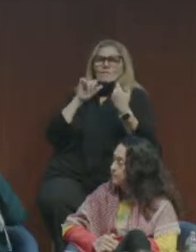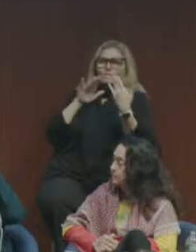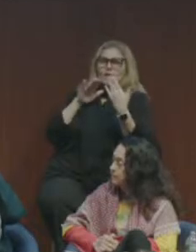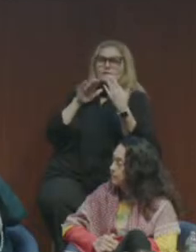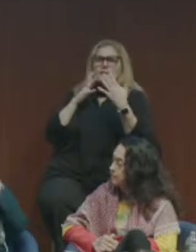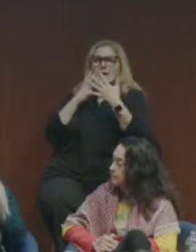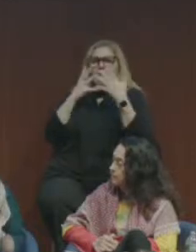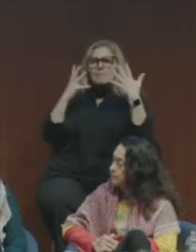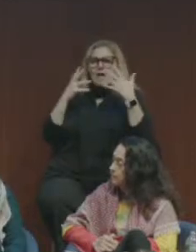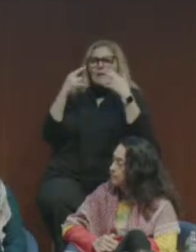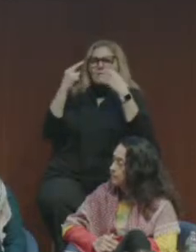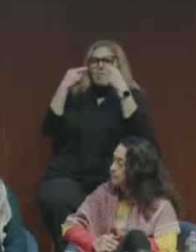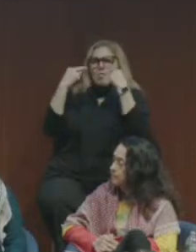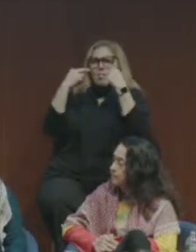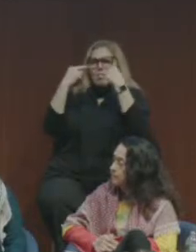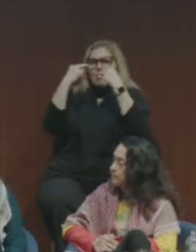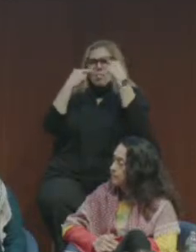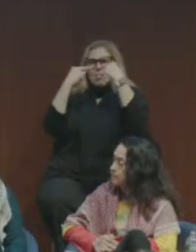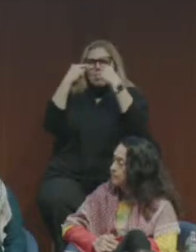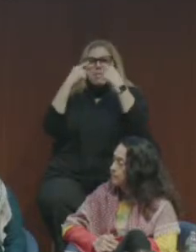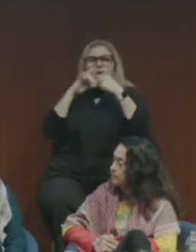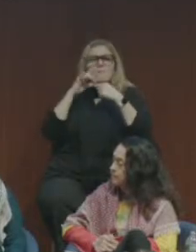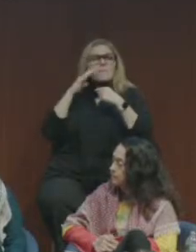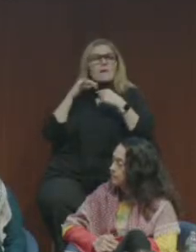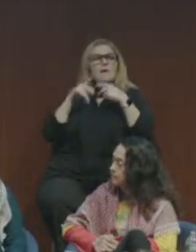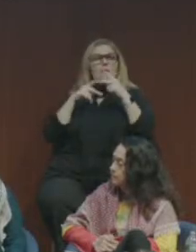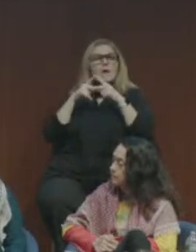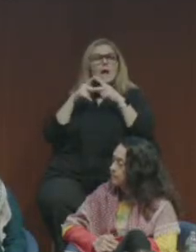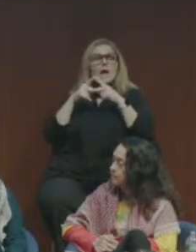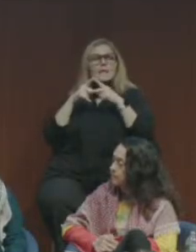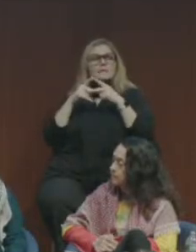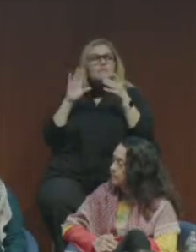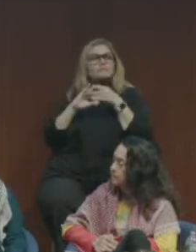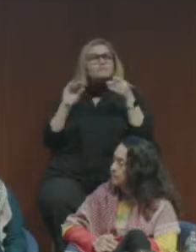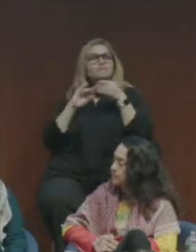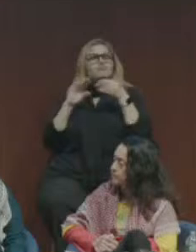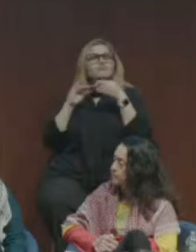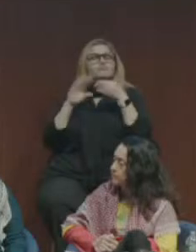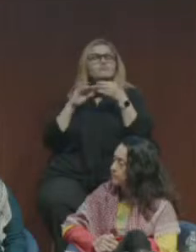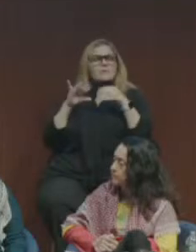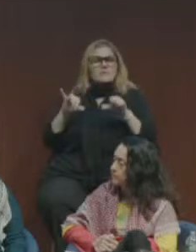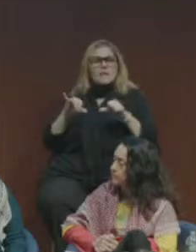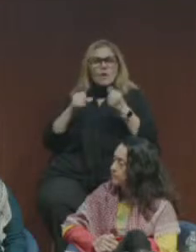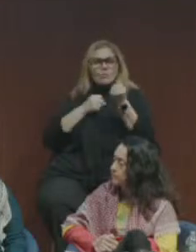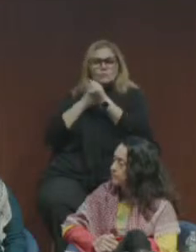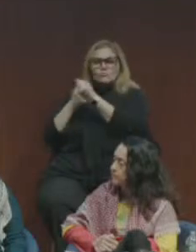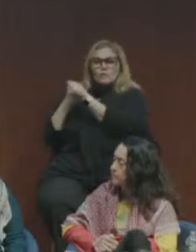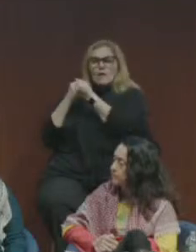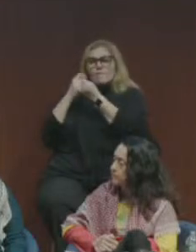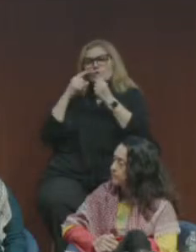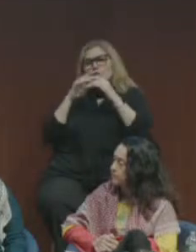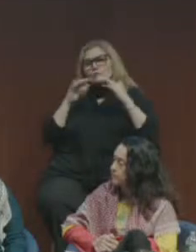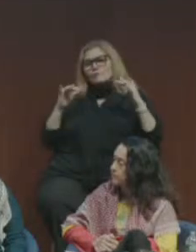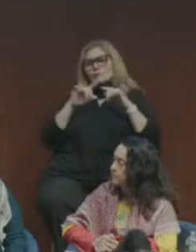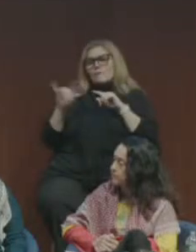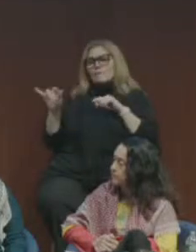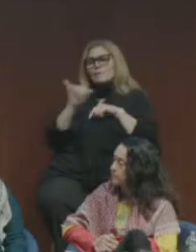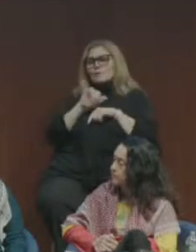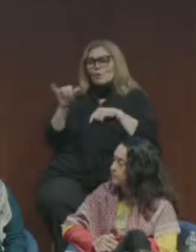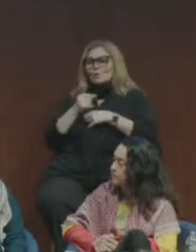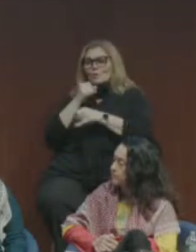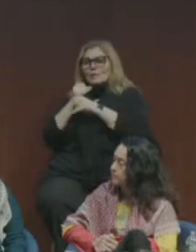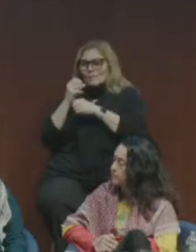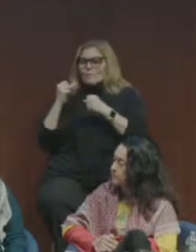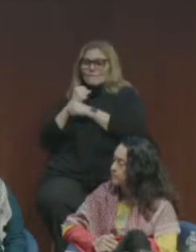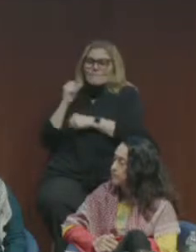of scrutiny for the kind of rhetoric that it espouses in terms of diversity, but it is also a campus that